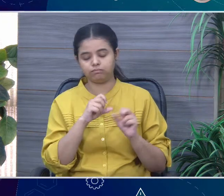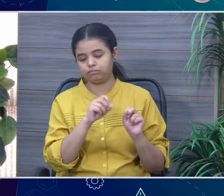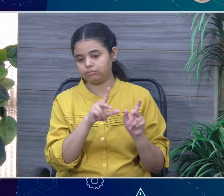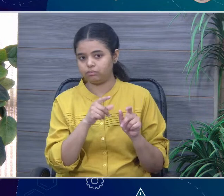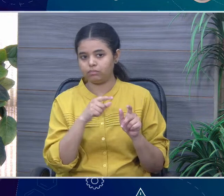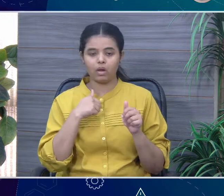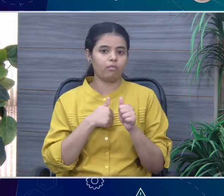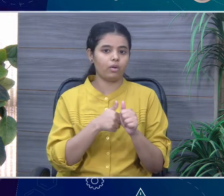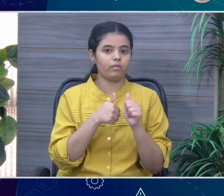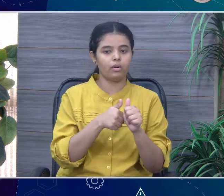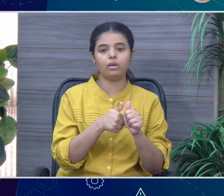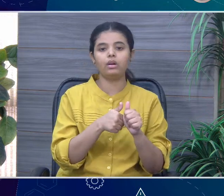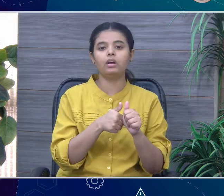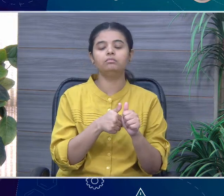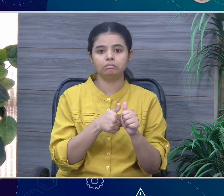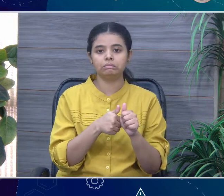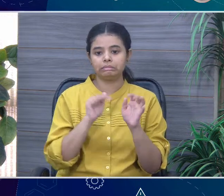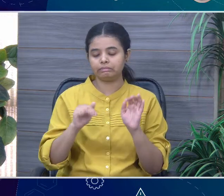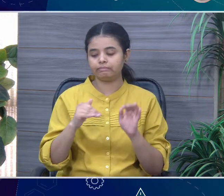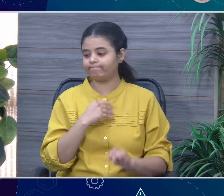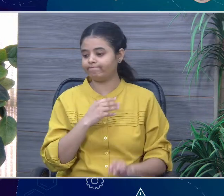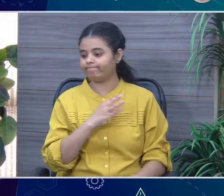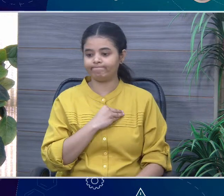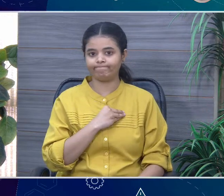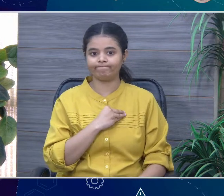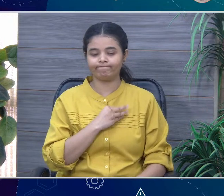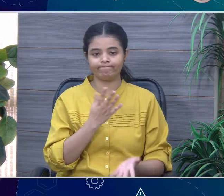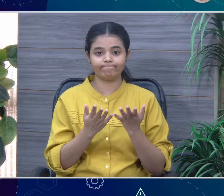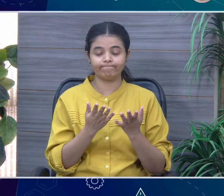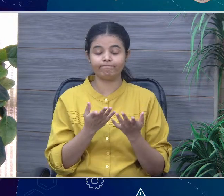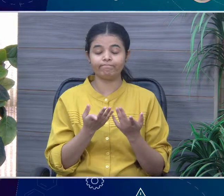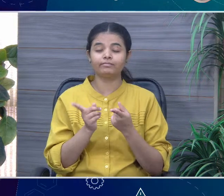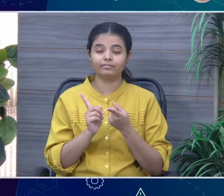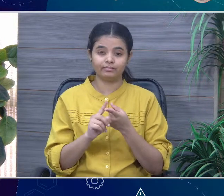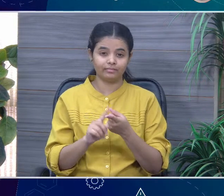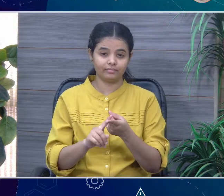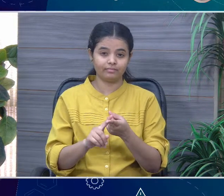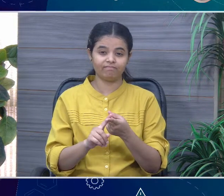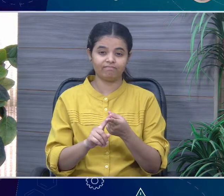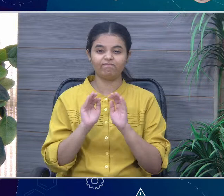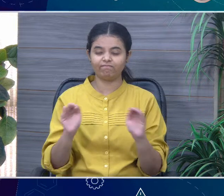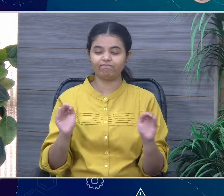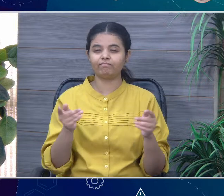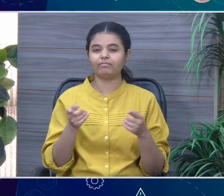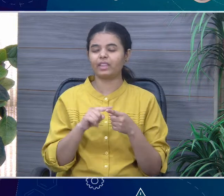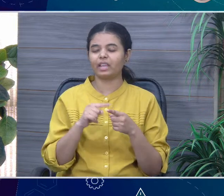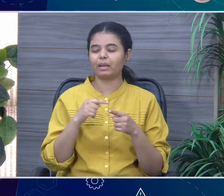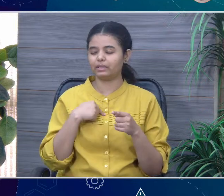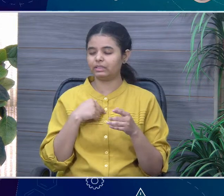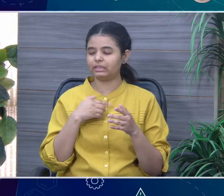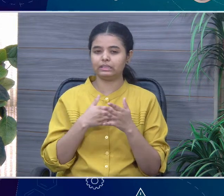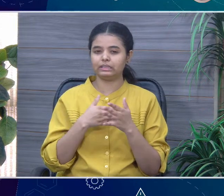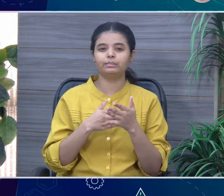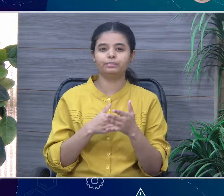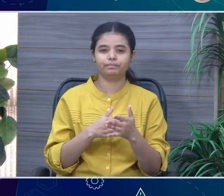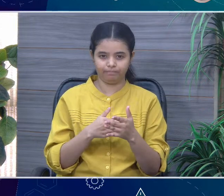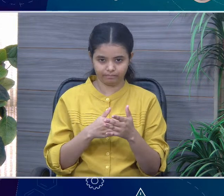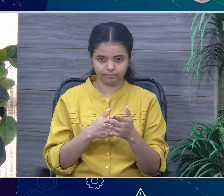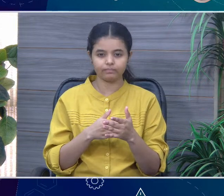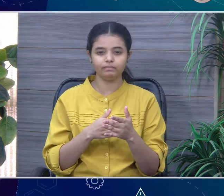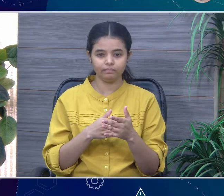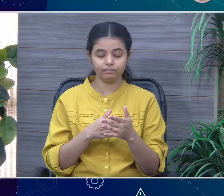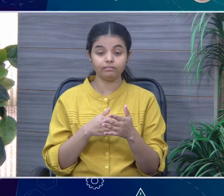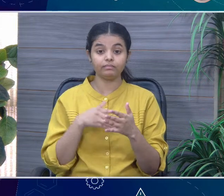to follow now. So therefore sometimes children face a lot of settling issues. Now this is another